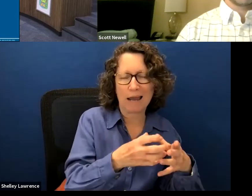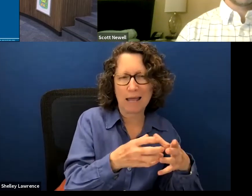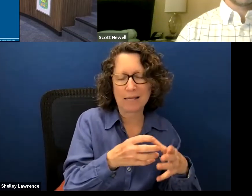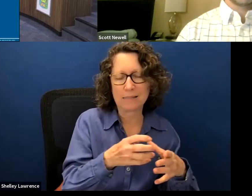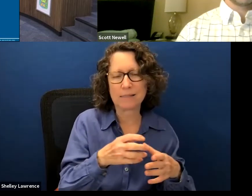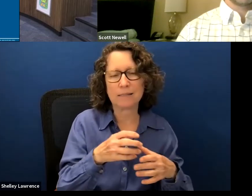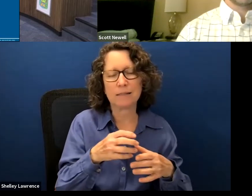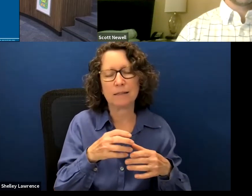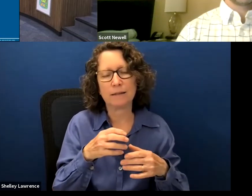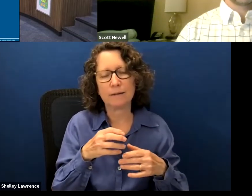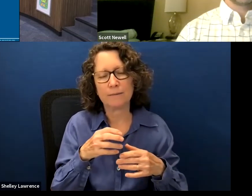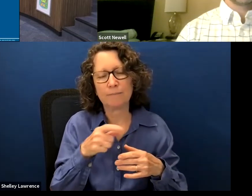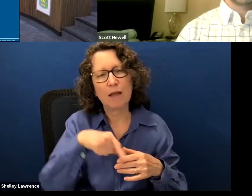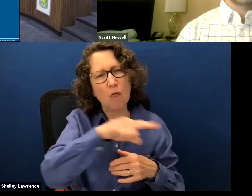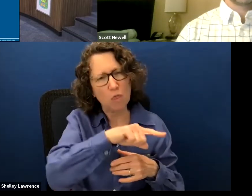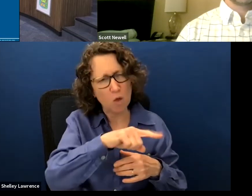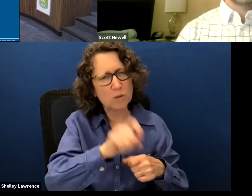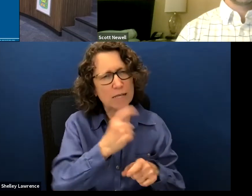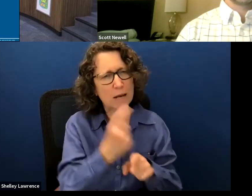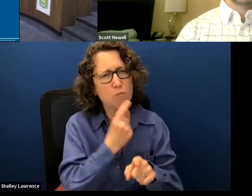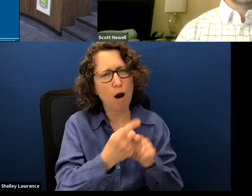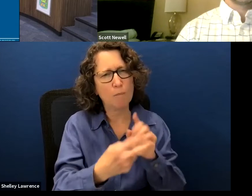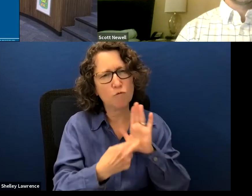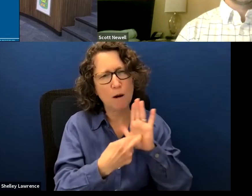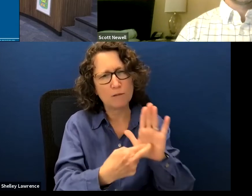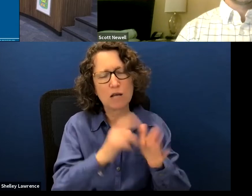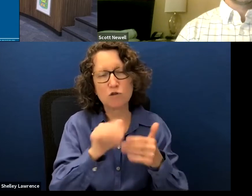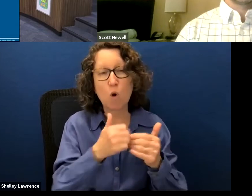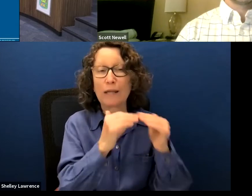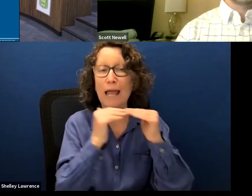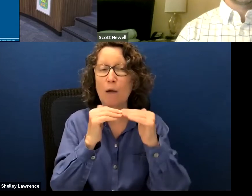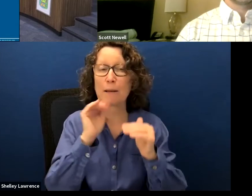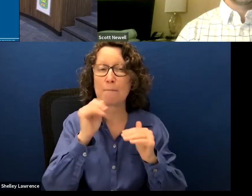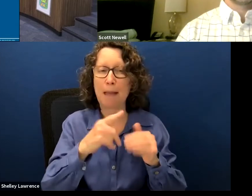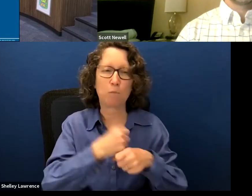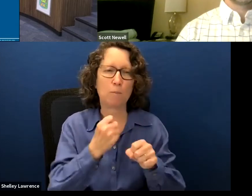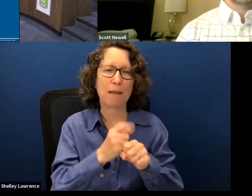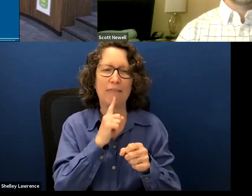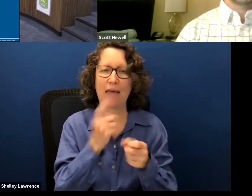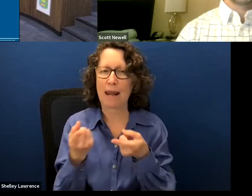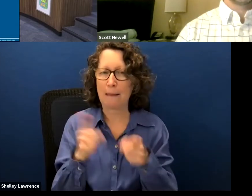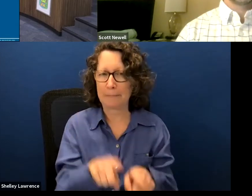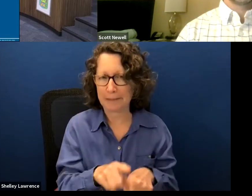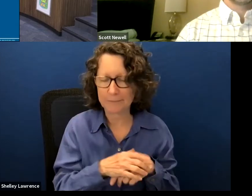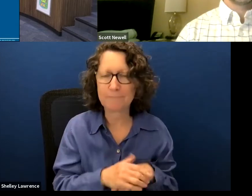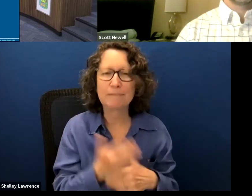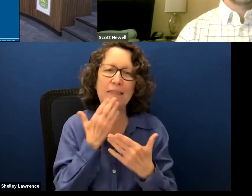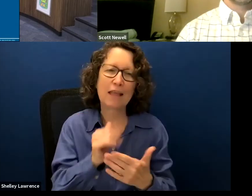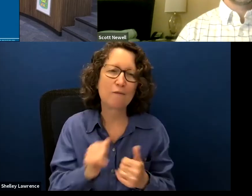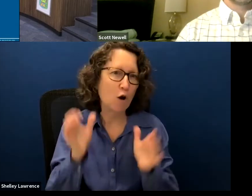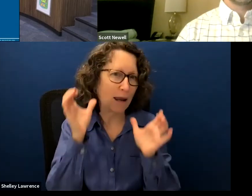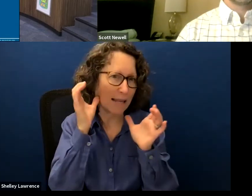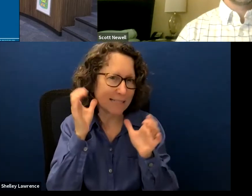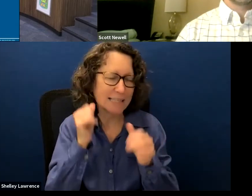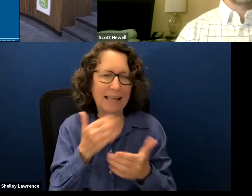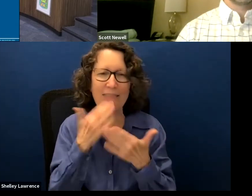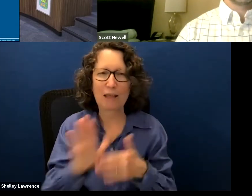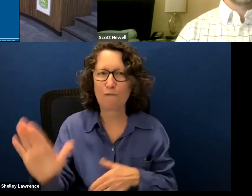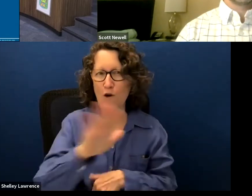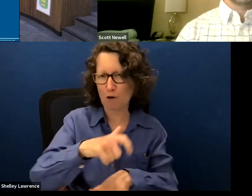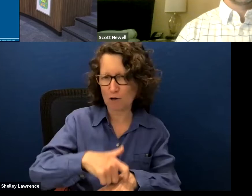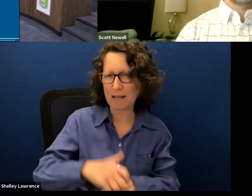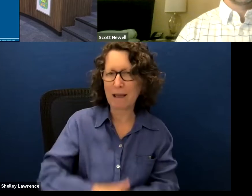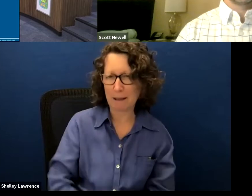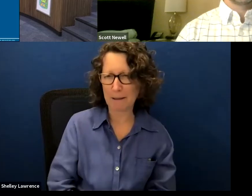communities need proper representation, and only the equity map will make this possible. Thank you for listening, and thank you for your time.